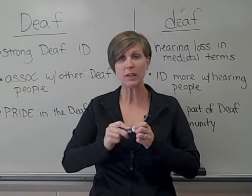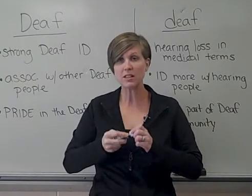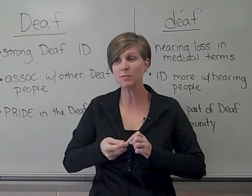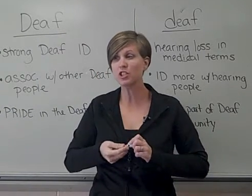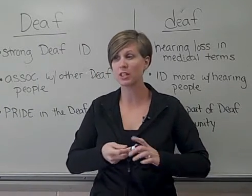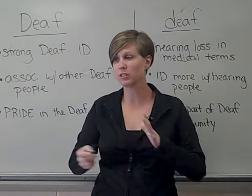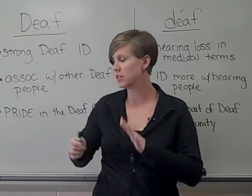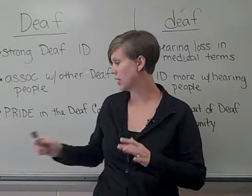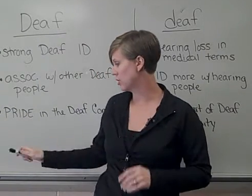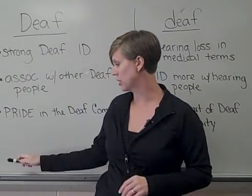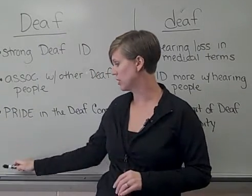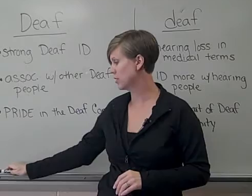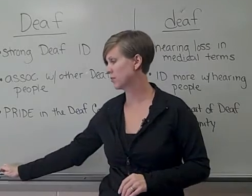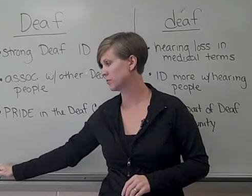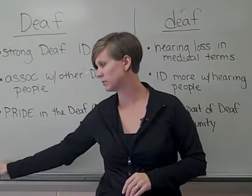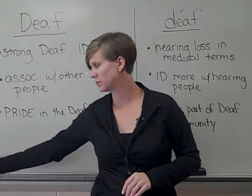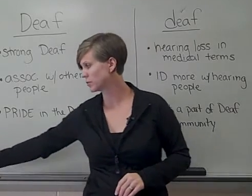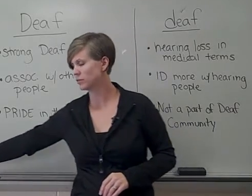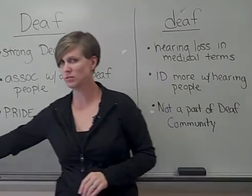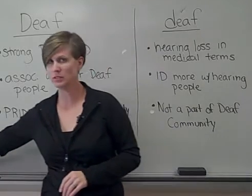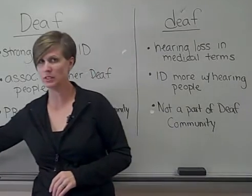to make some generalizations.